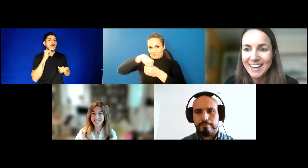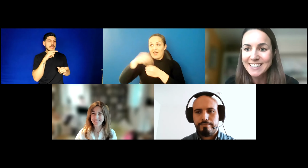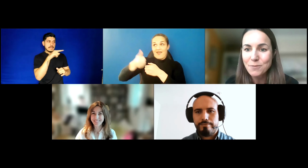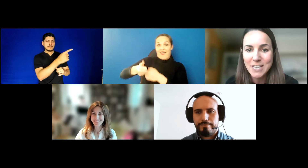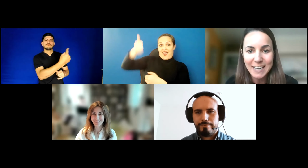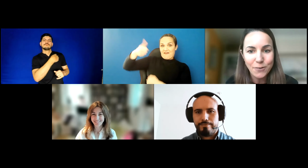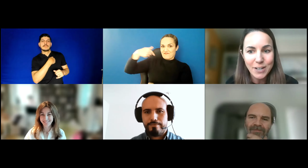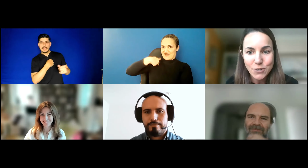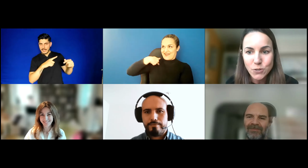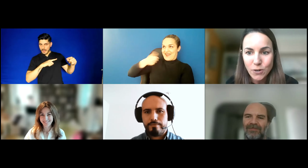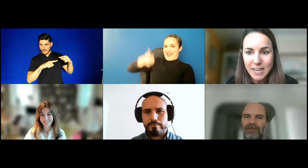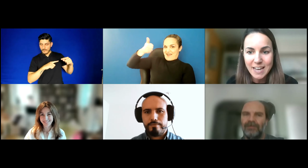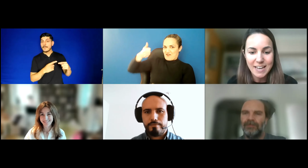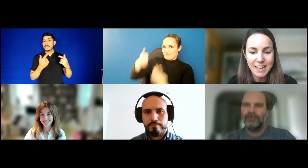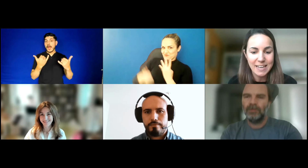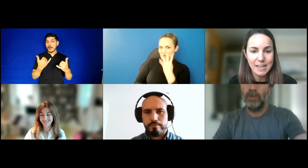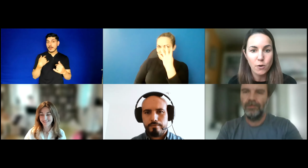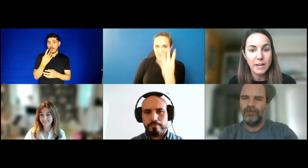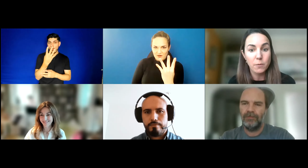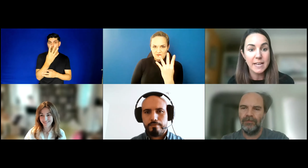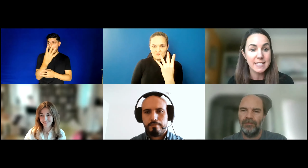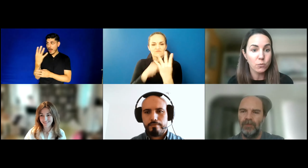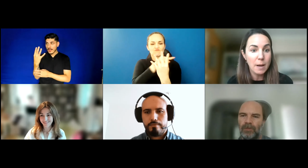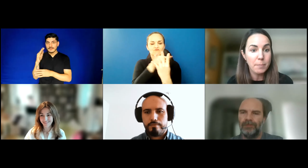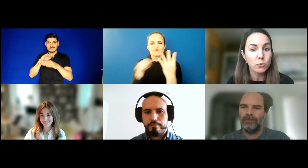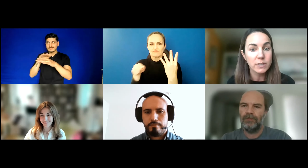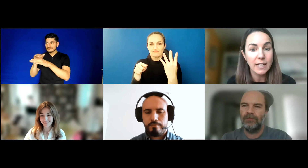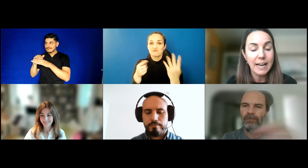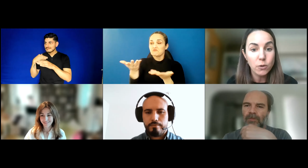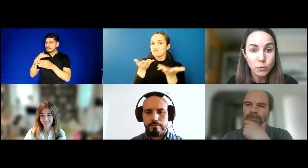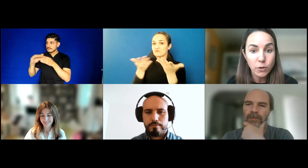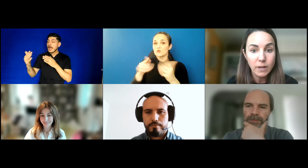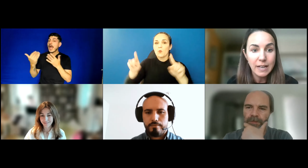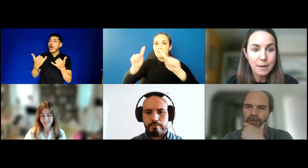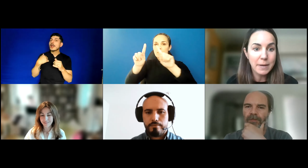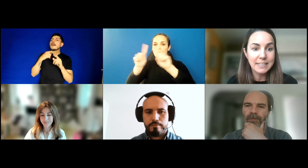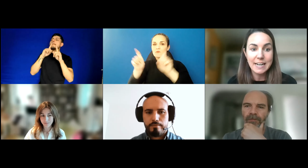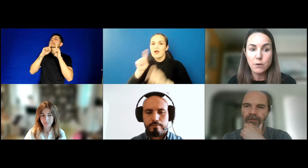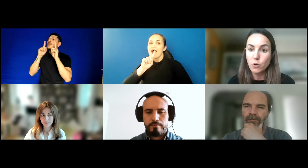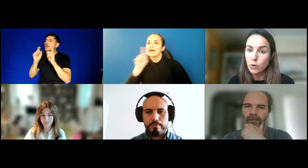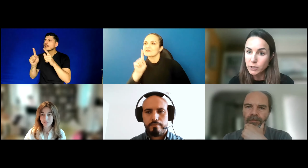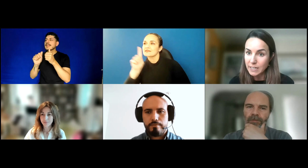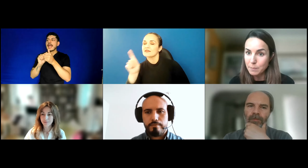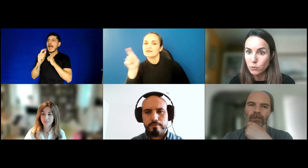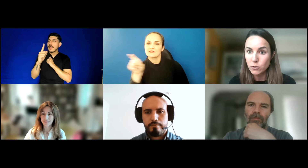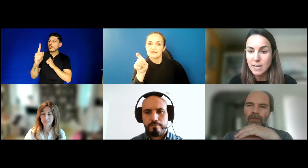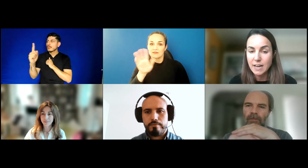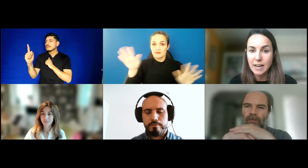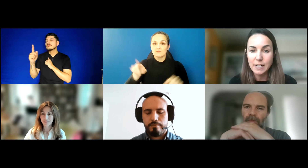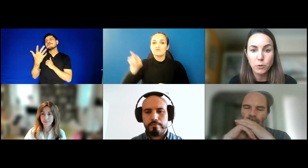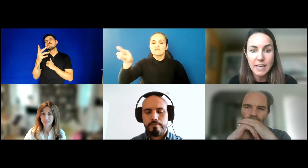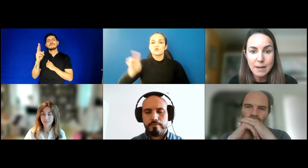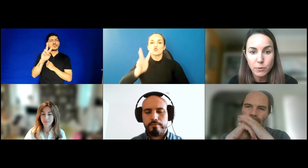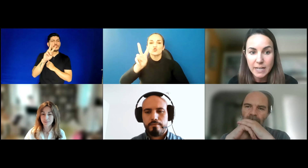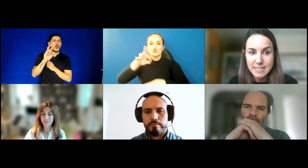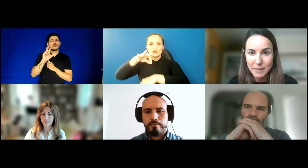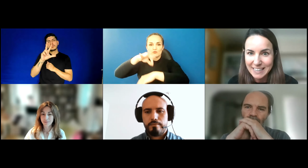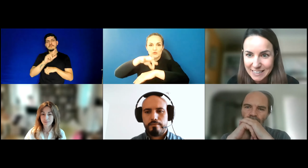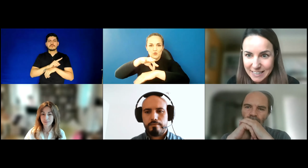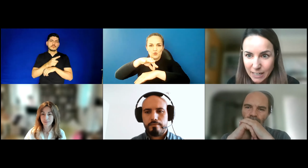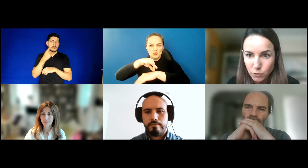Division. And we are with them here today, and I'd like to pose a question to each